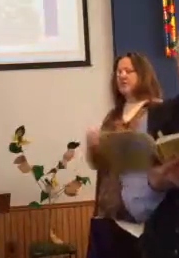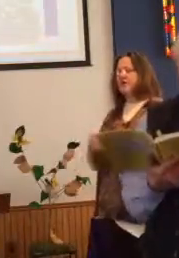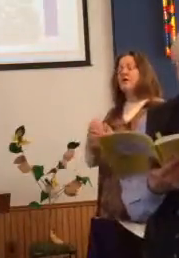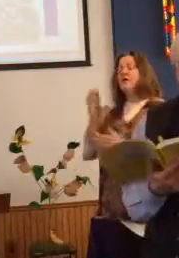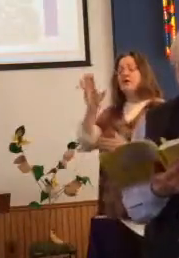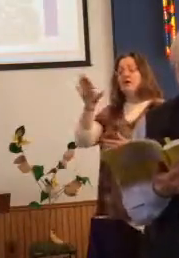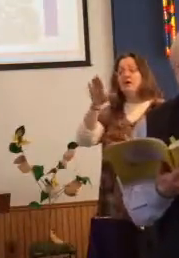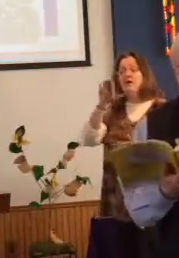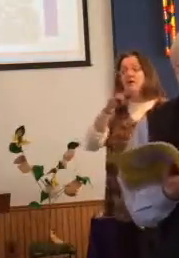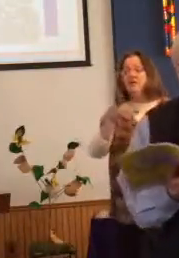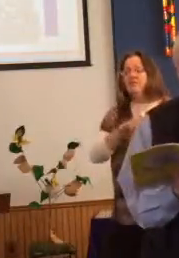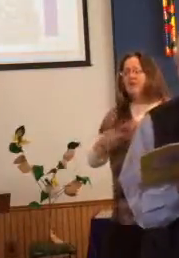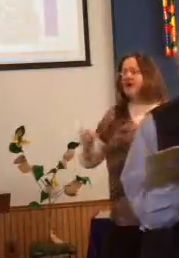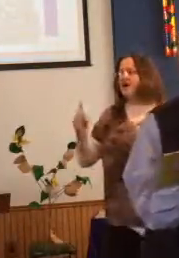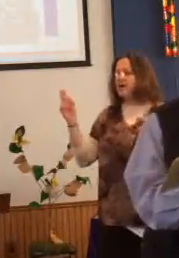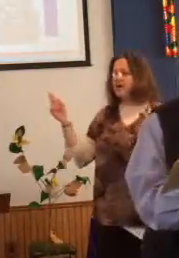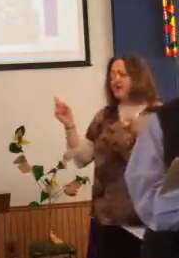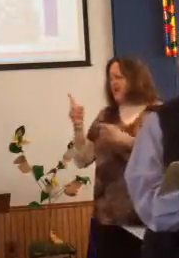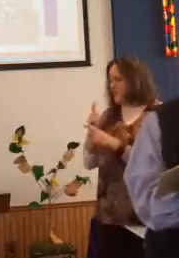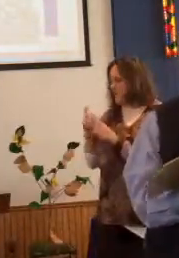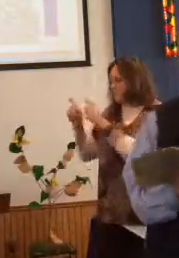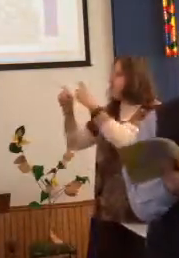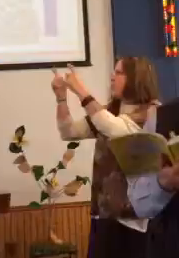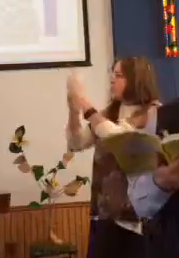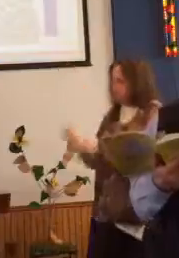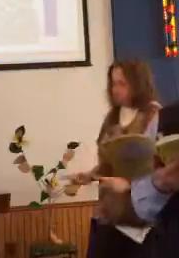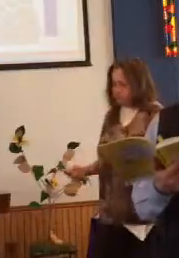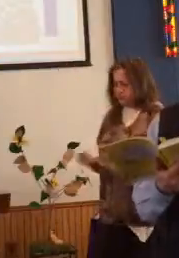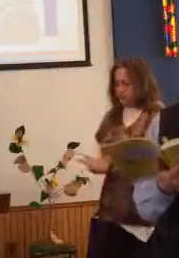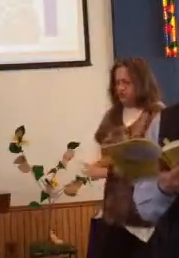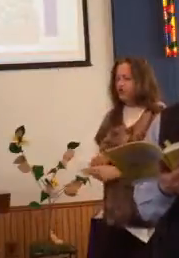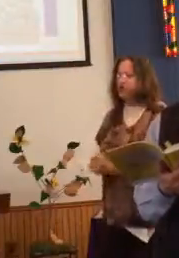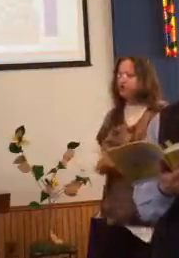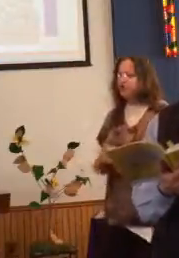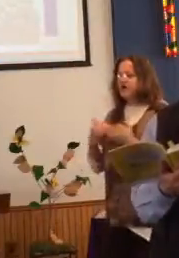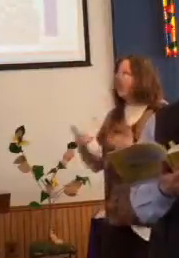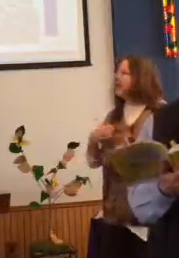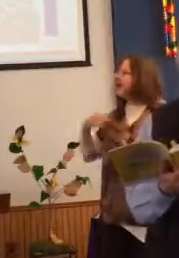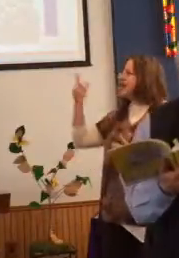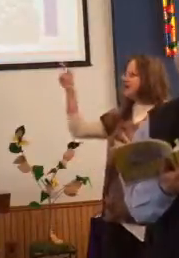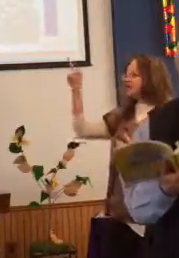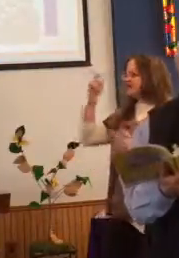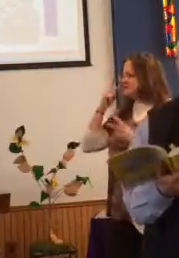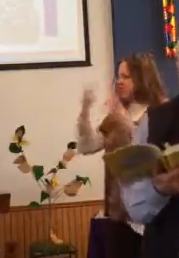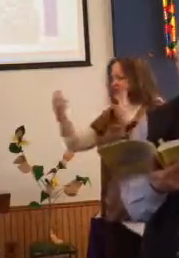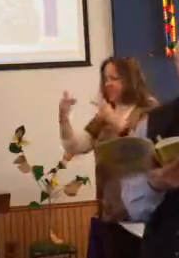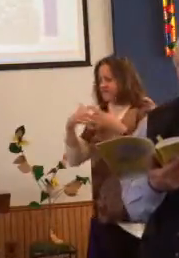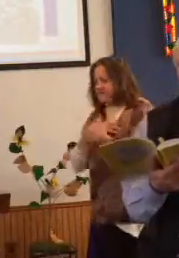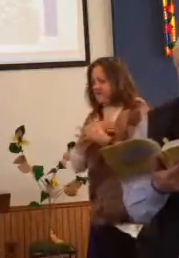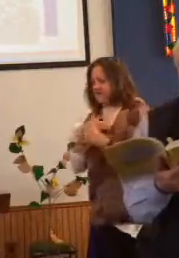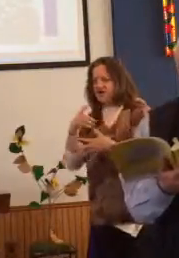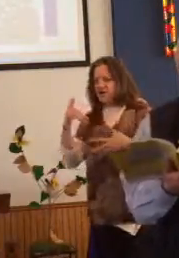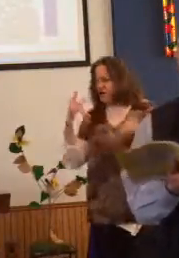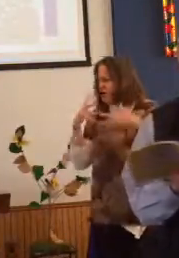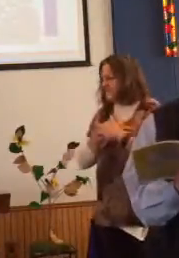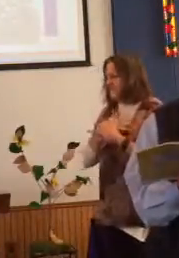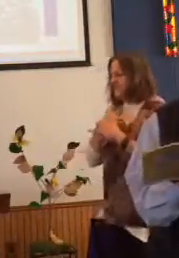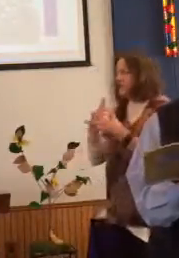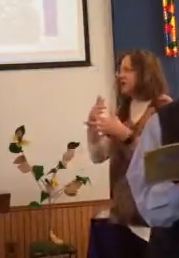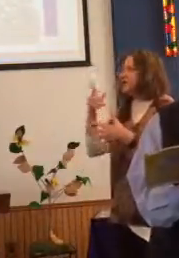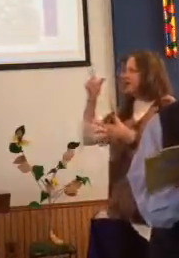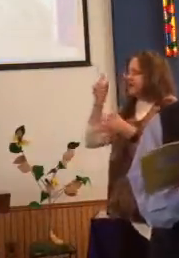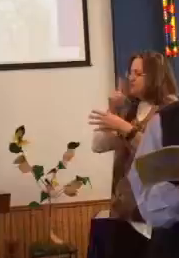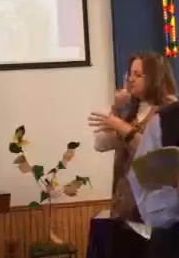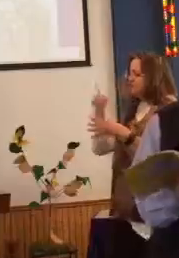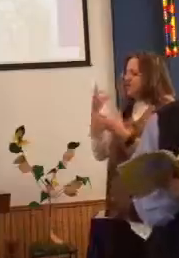But the reaction was worse than before. He saw fear in eyes. They didn't stop to listen or speak.